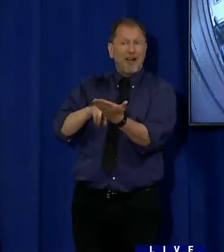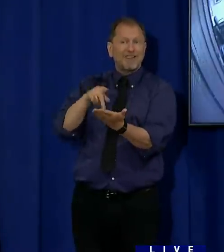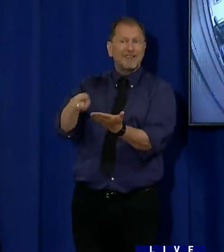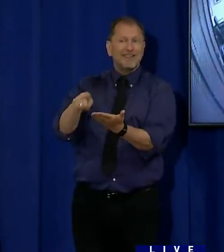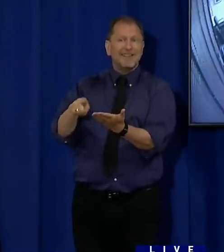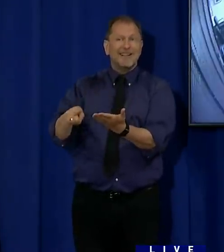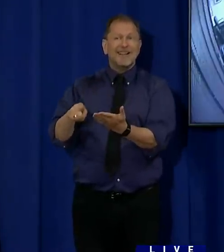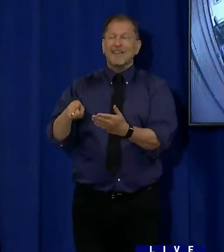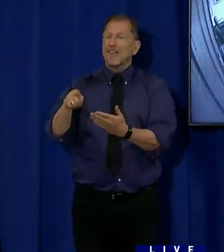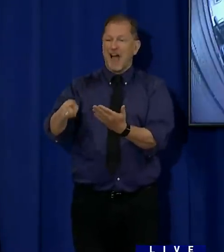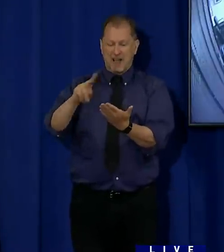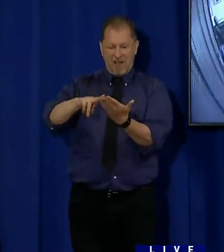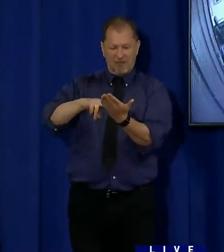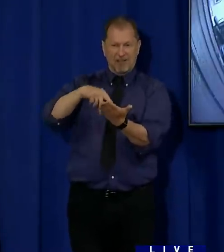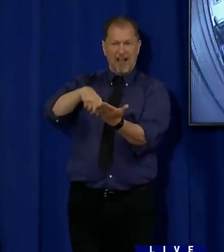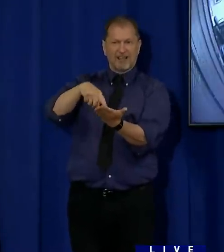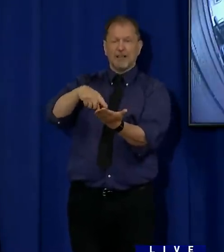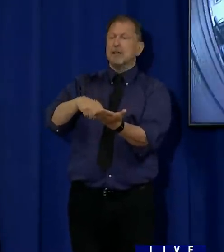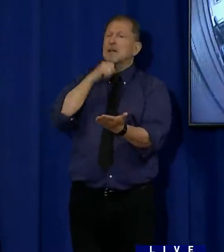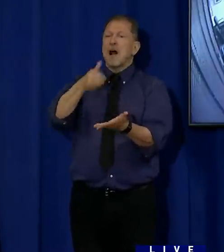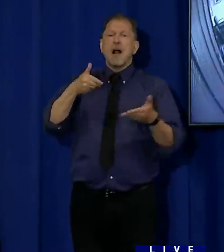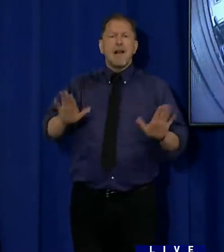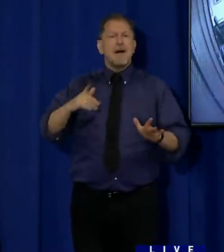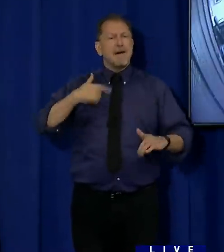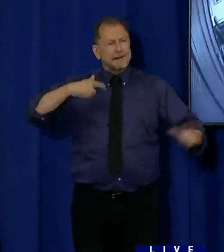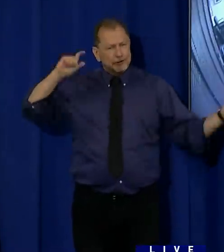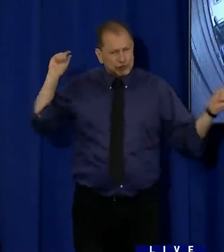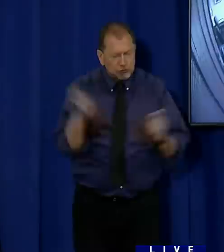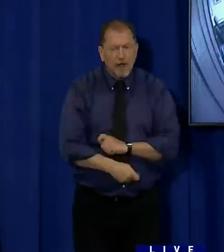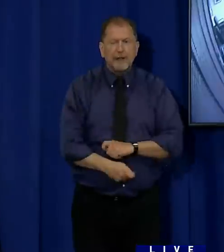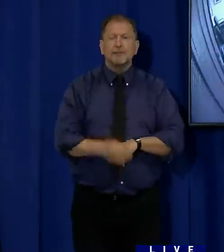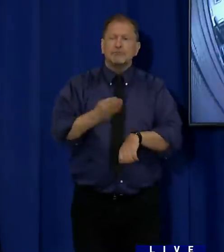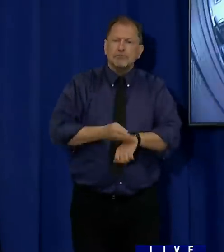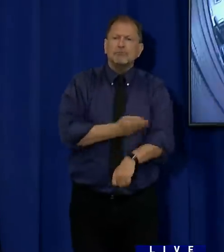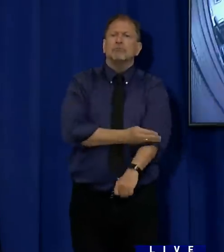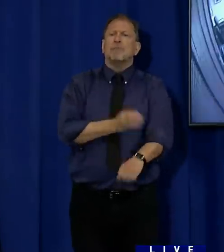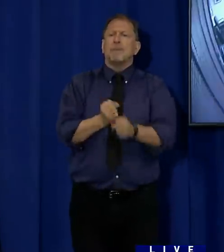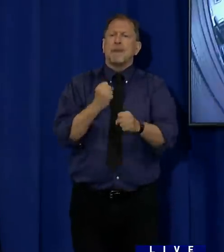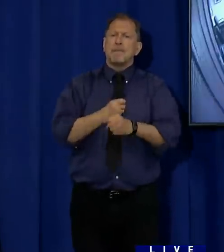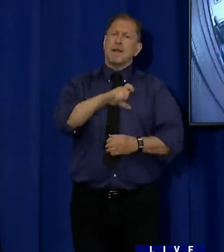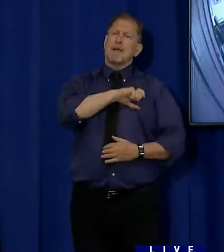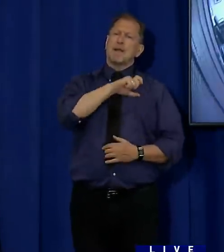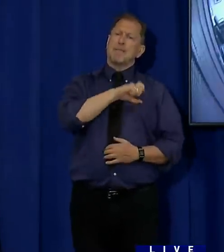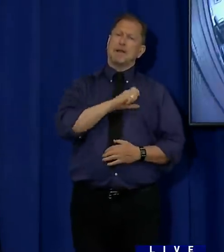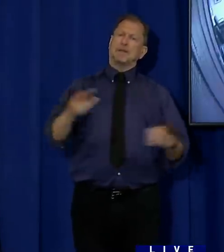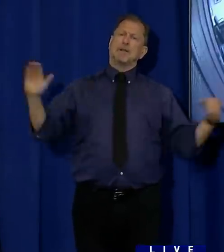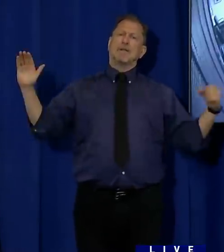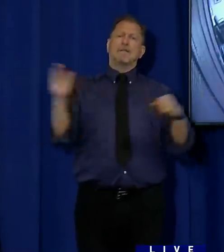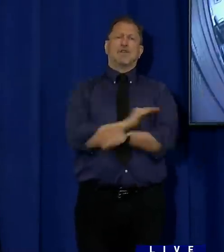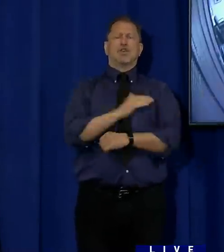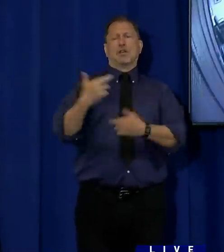necessary change and reform that we must bring to make this police department fully